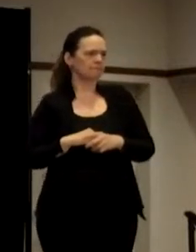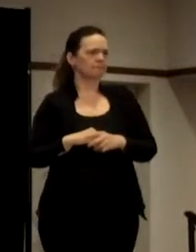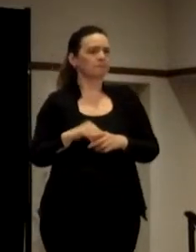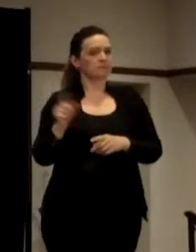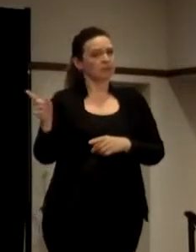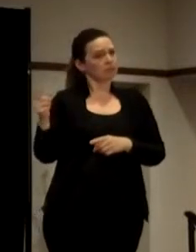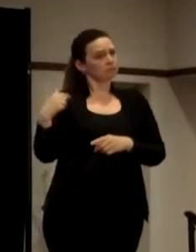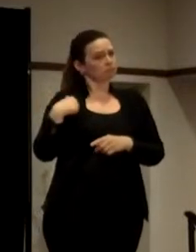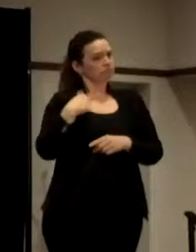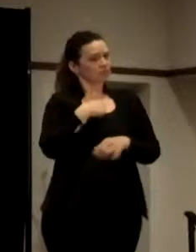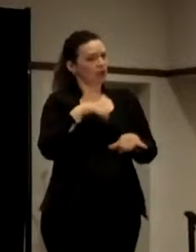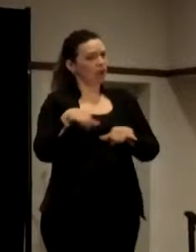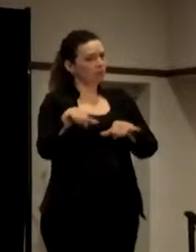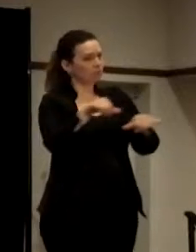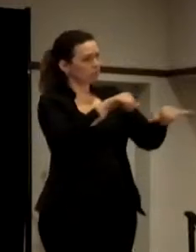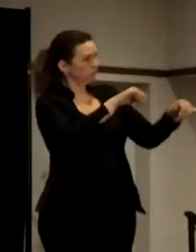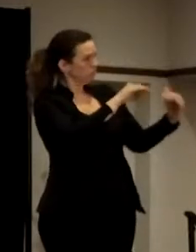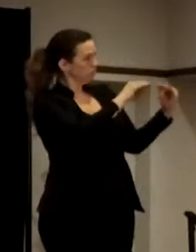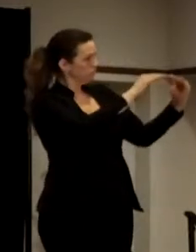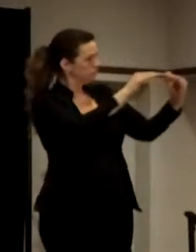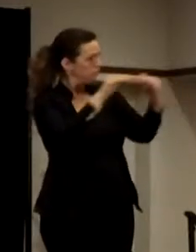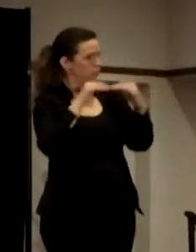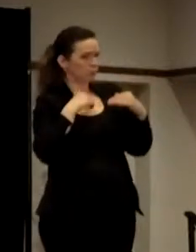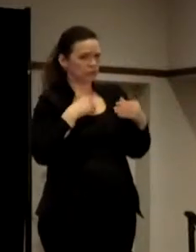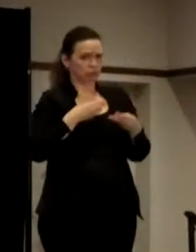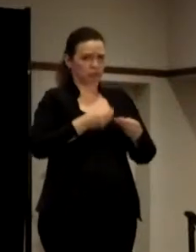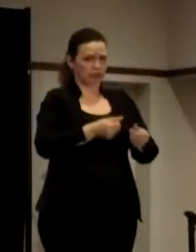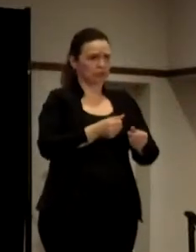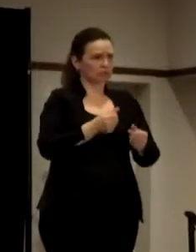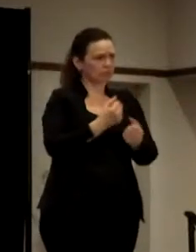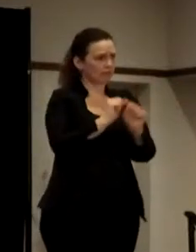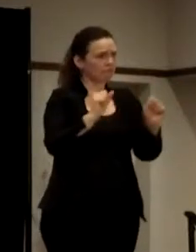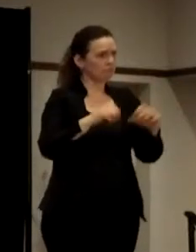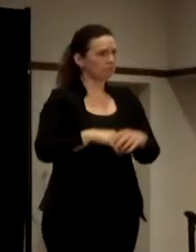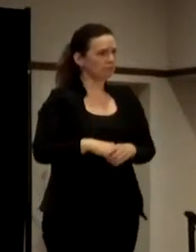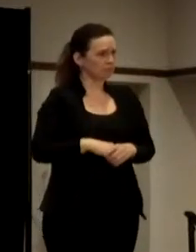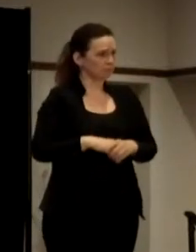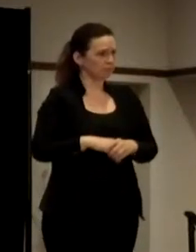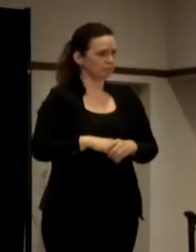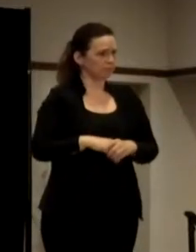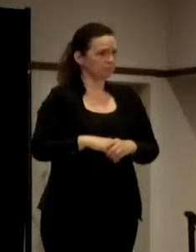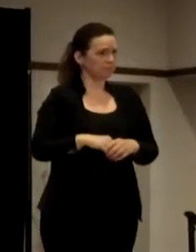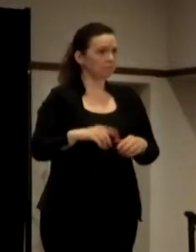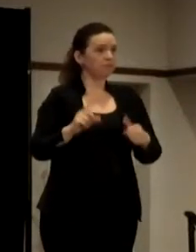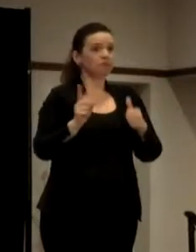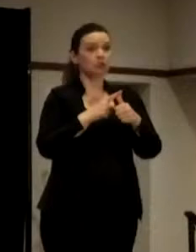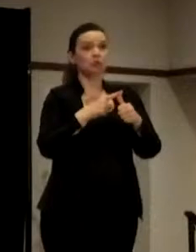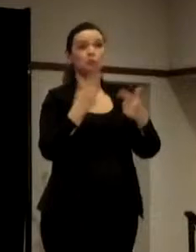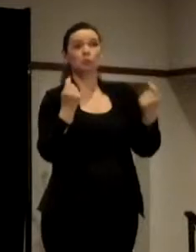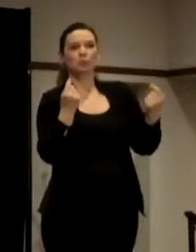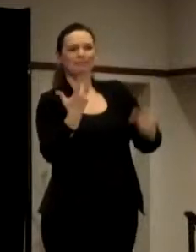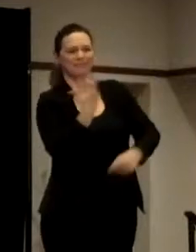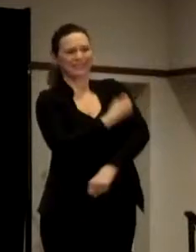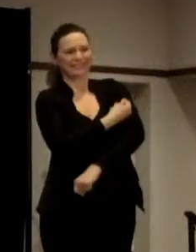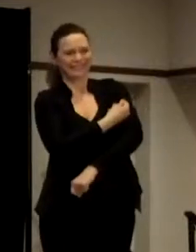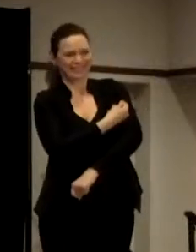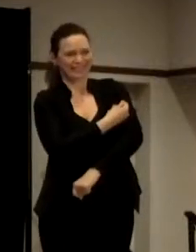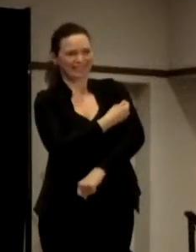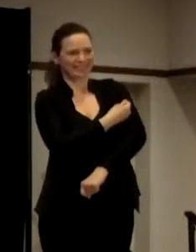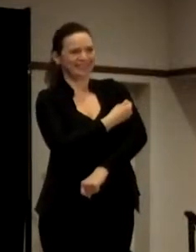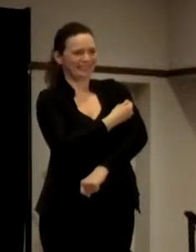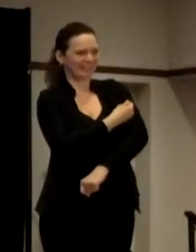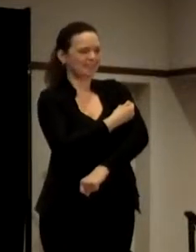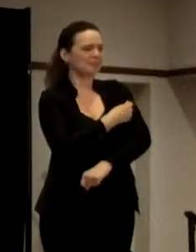So first off, these employees can all be vaccinated, right? So we've encouraged that. Second off, we